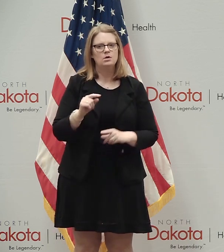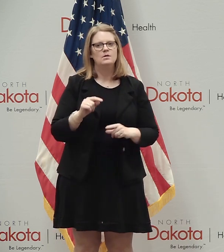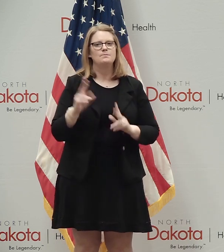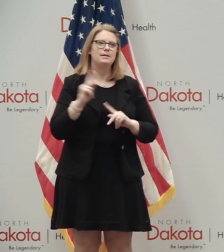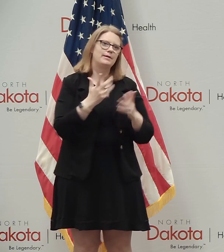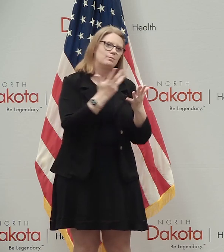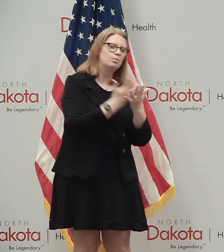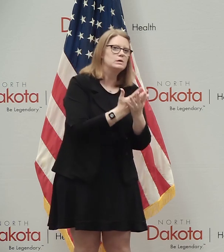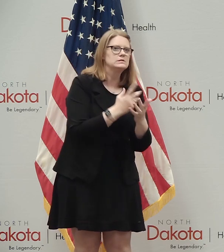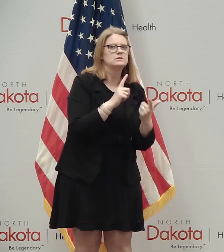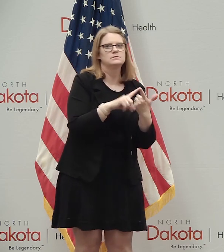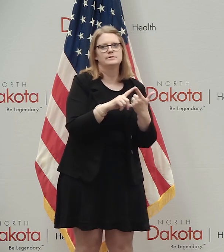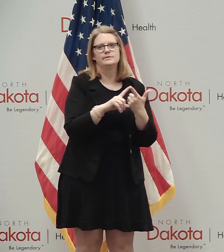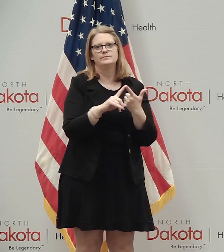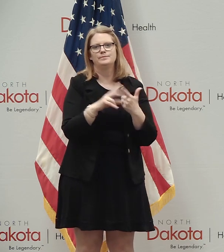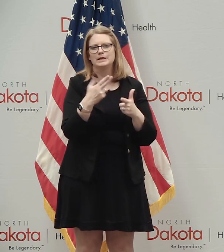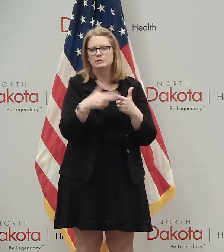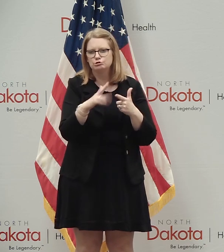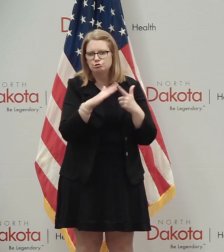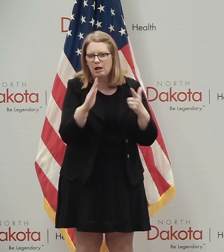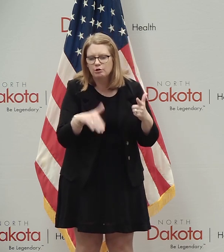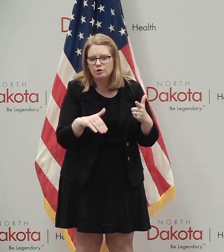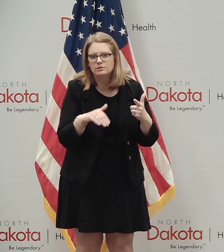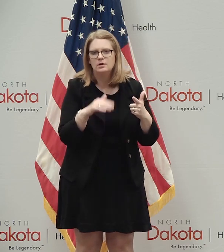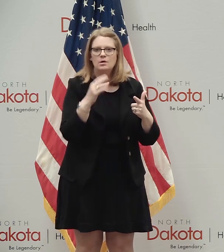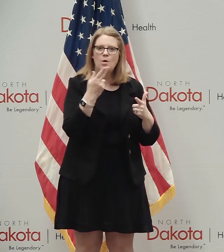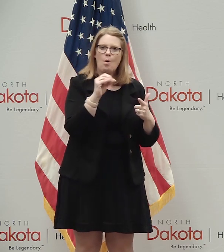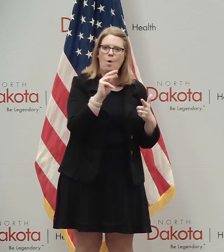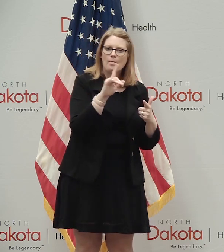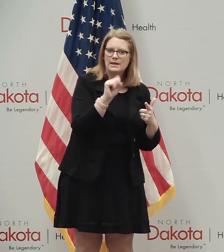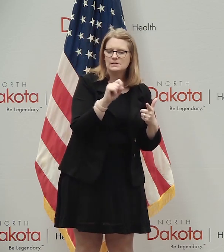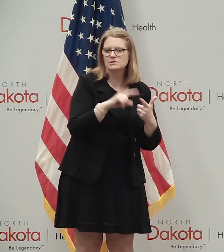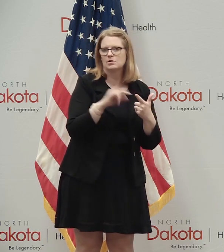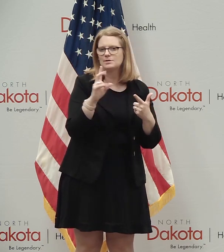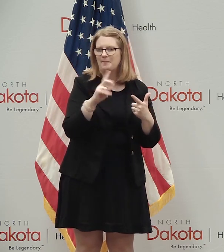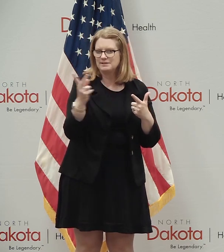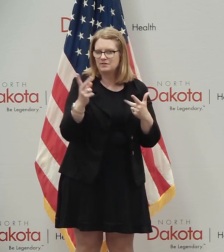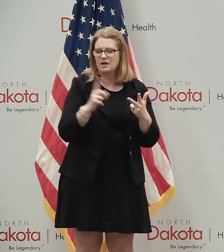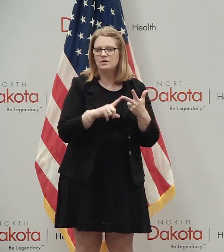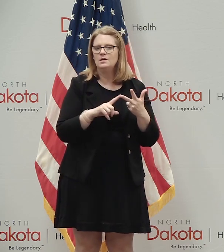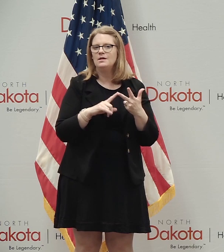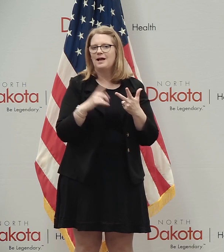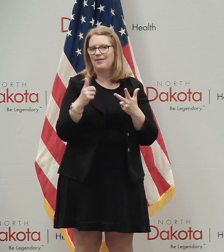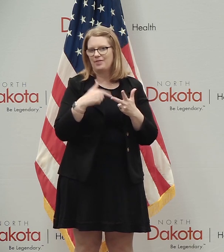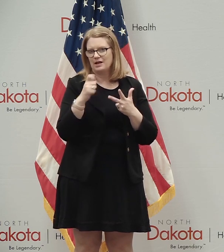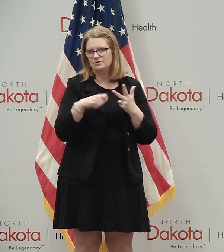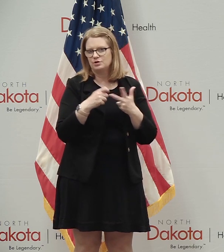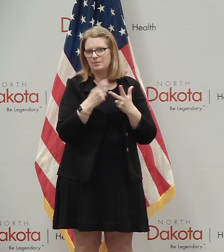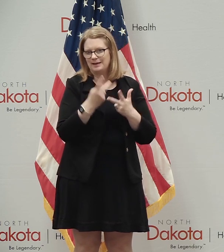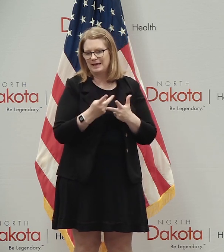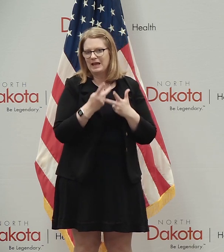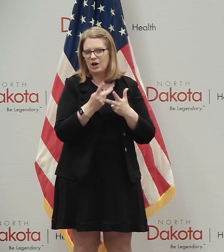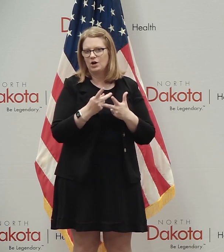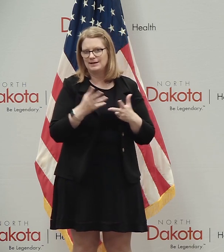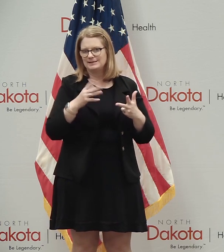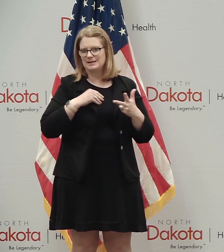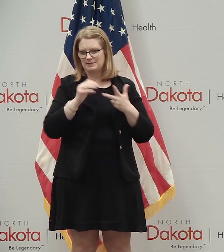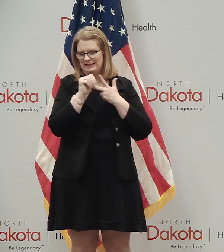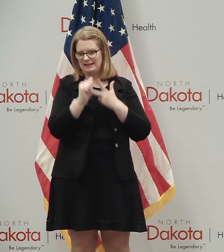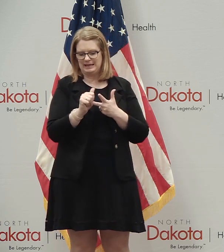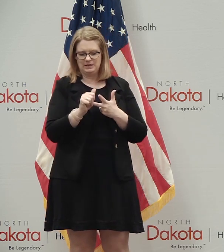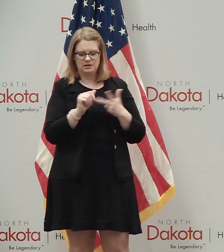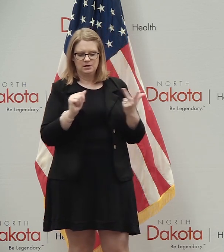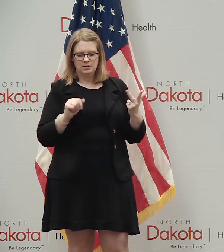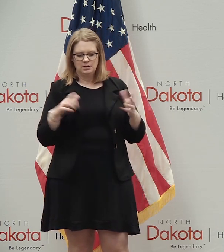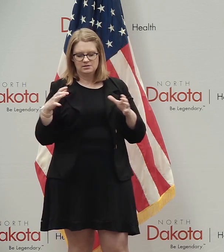prisons, people that are in shelters, whether that's homeless or domestic violence, and people that are in long-term care, and he's taken the lead on that. But I know that he